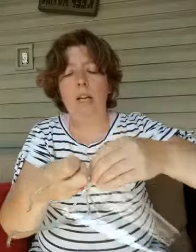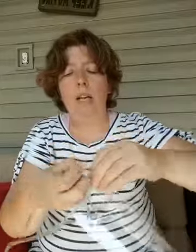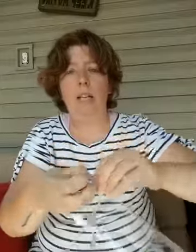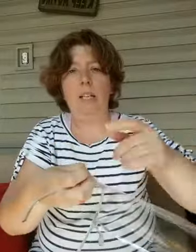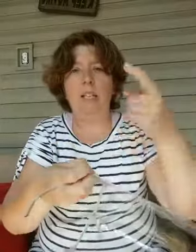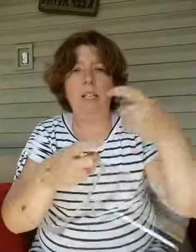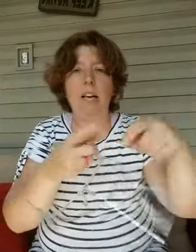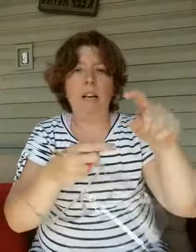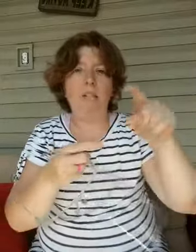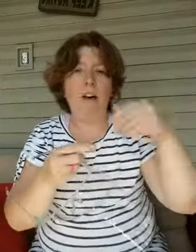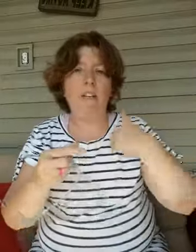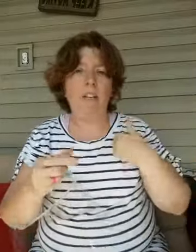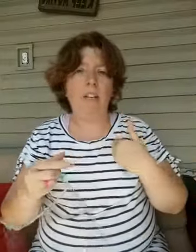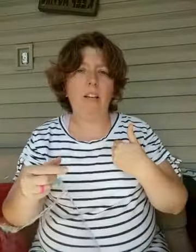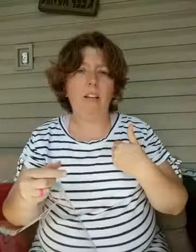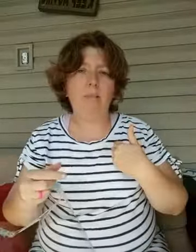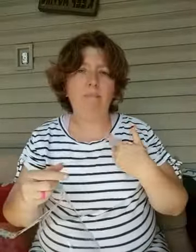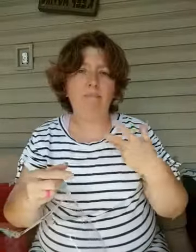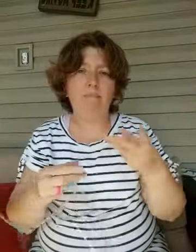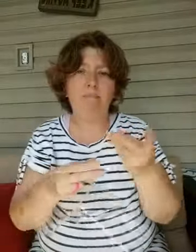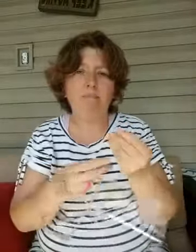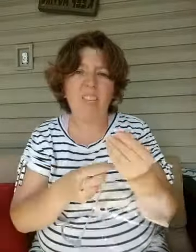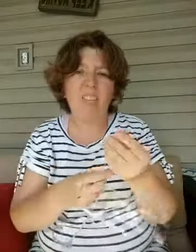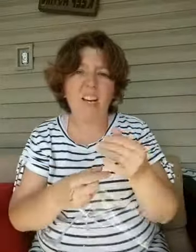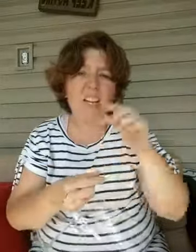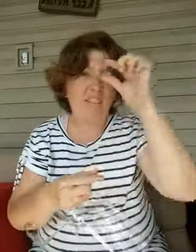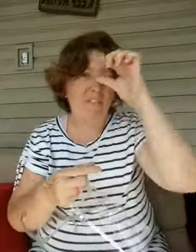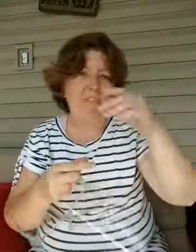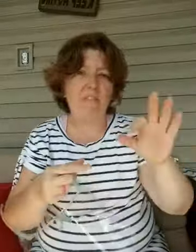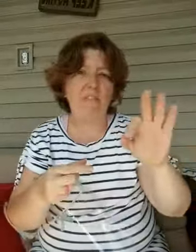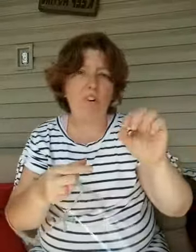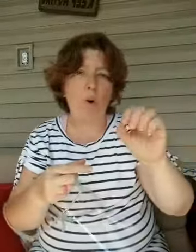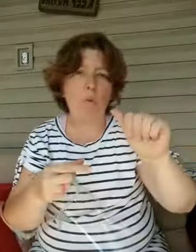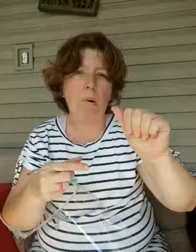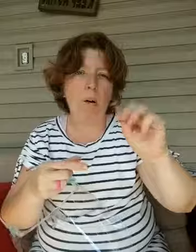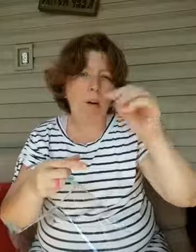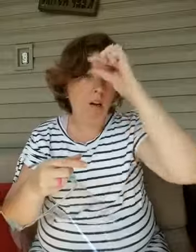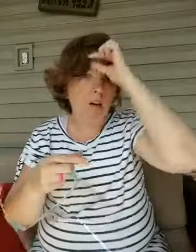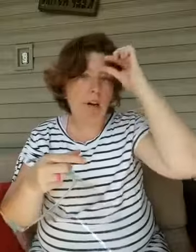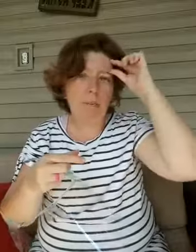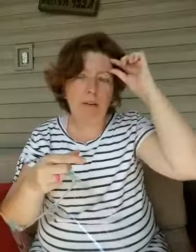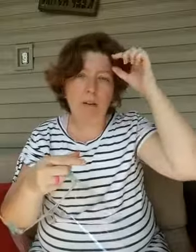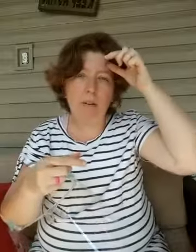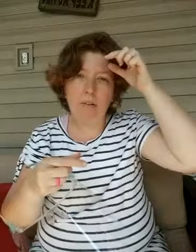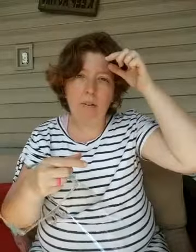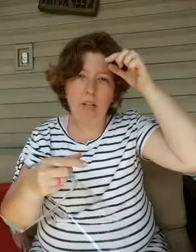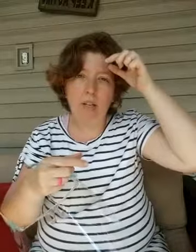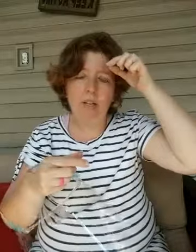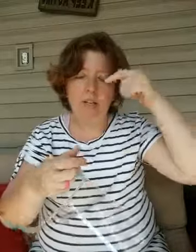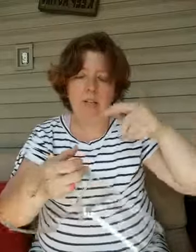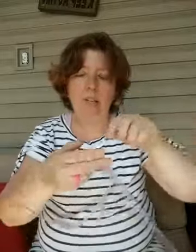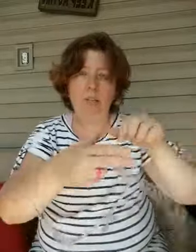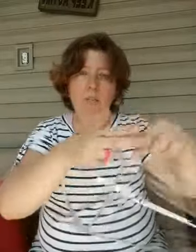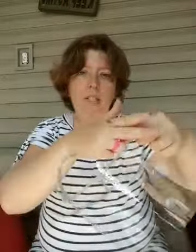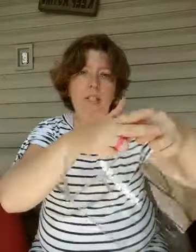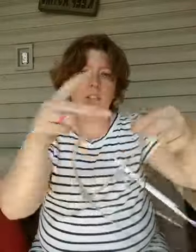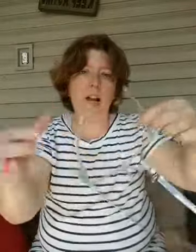And instead of having the yucky foam up here, this one is